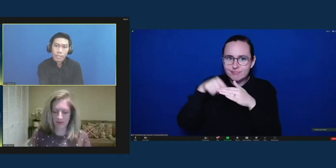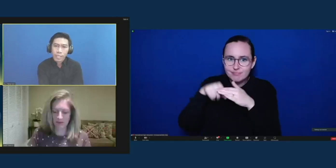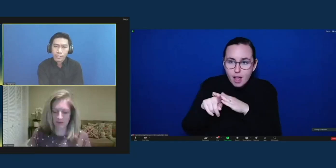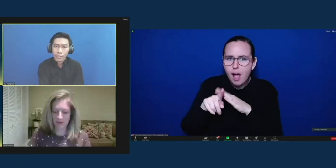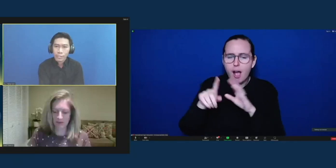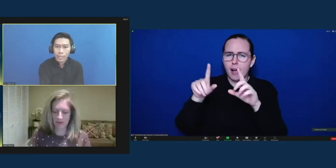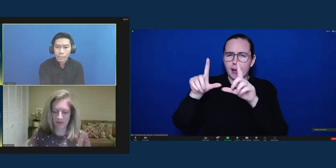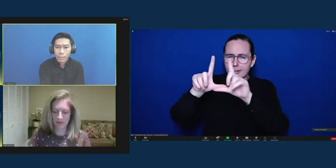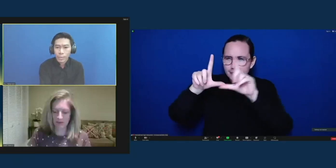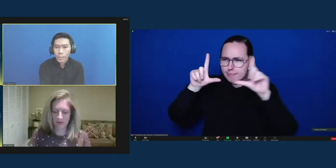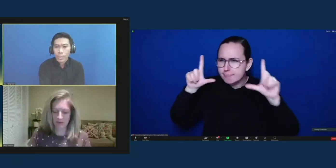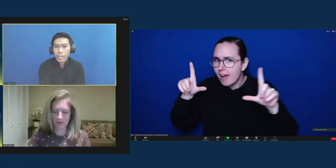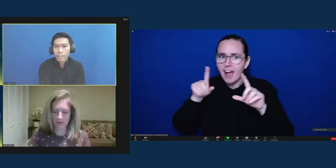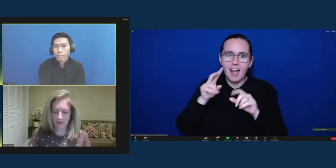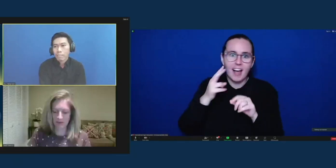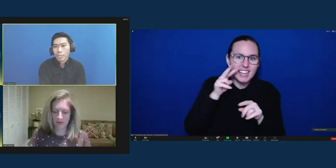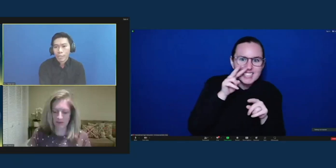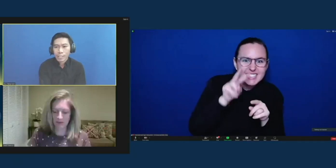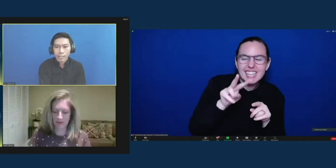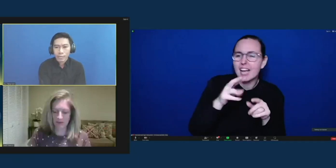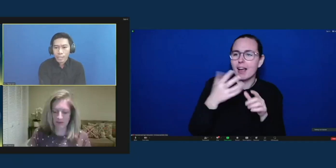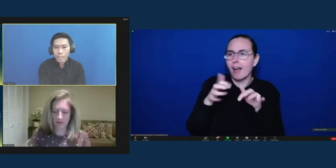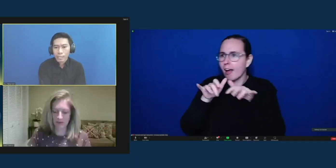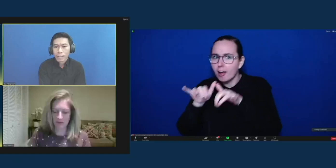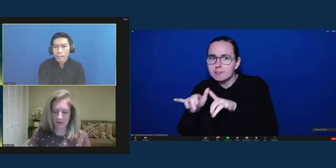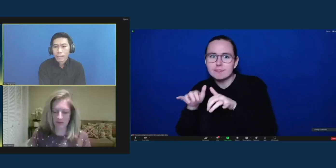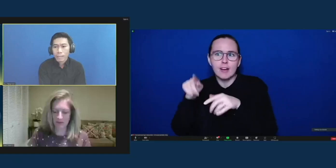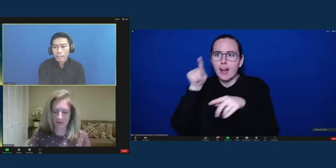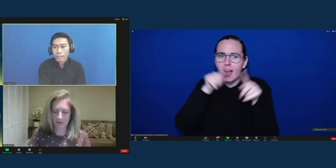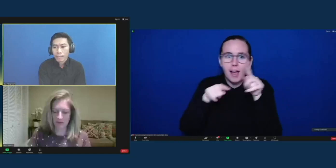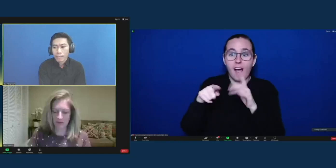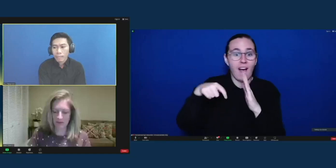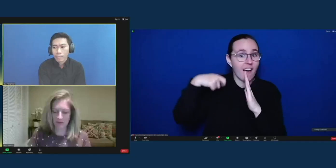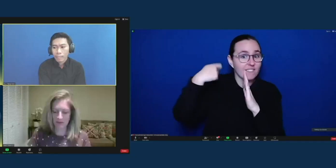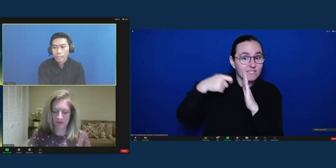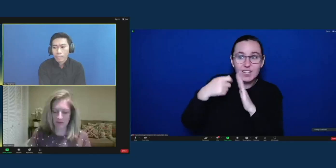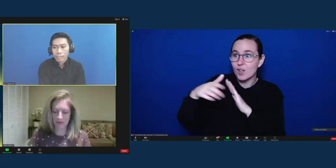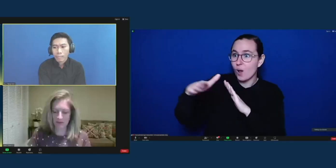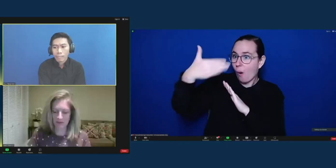would really encourage them to be interested in reading.